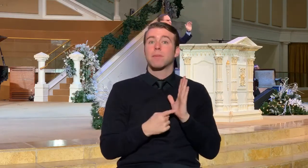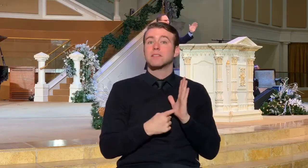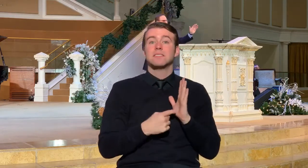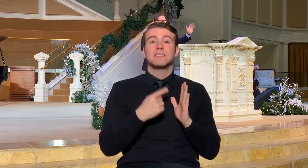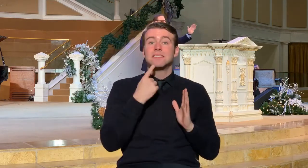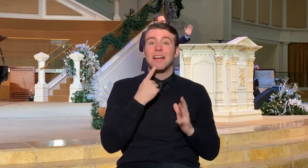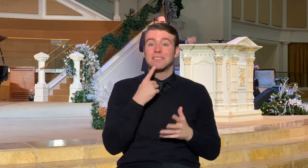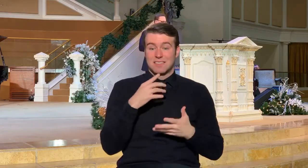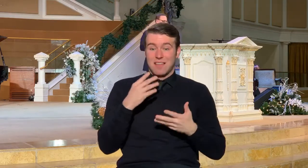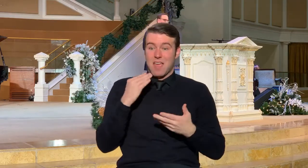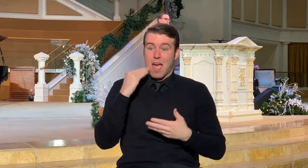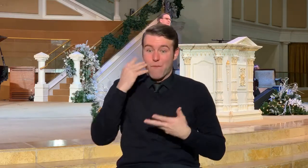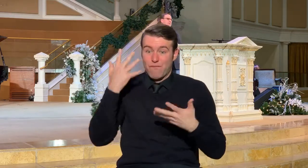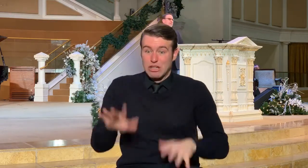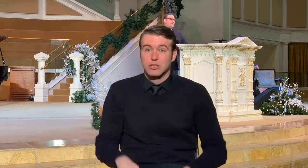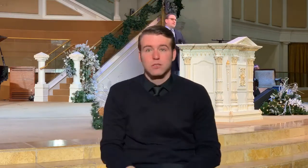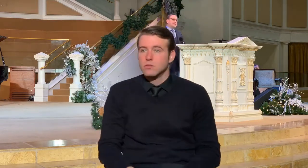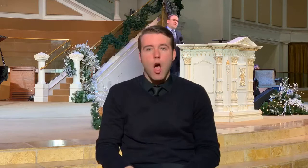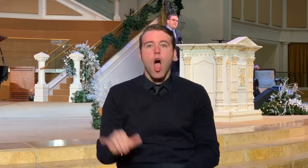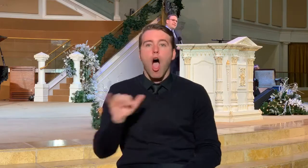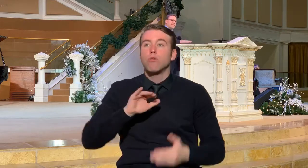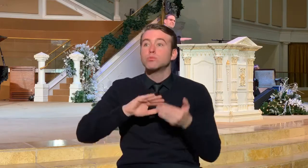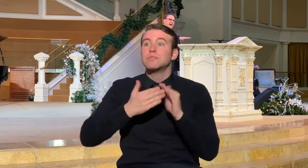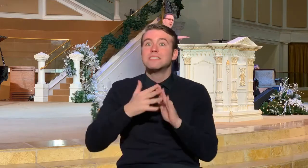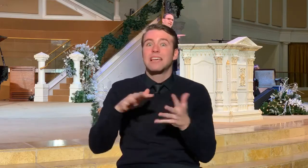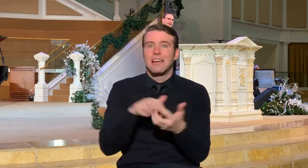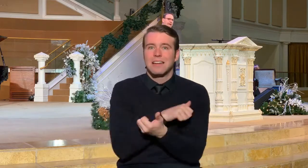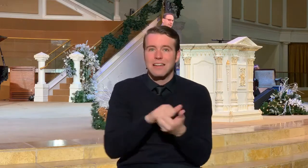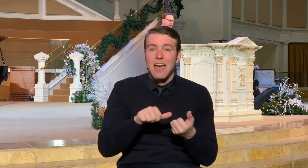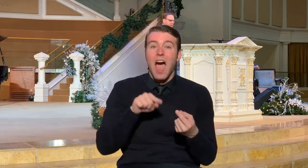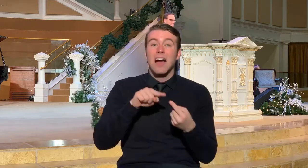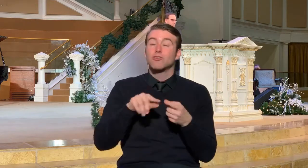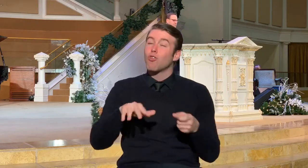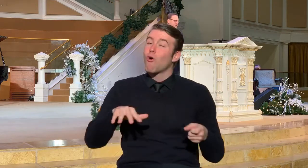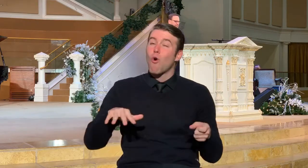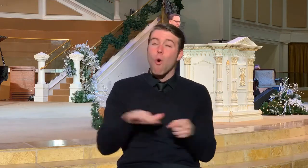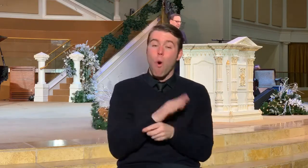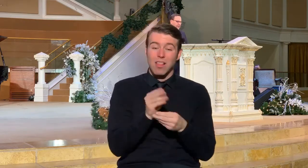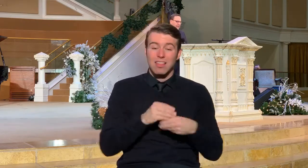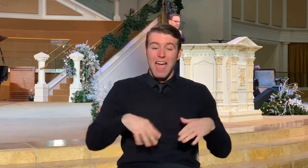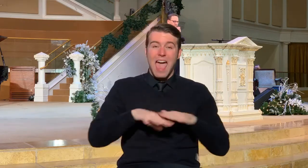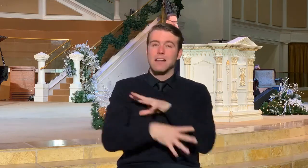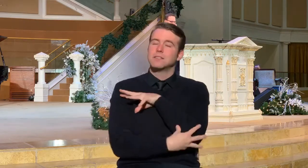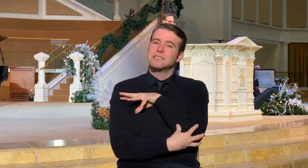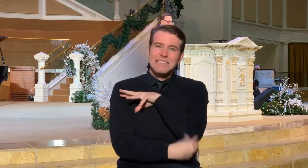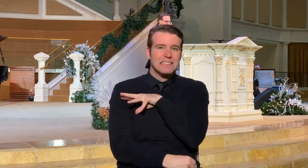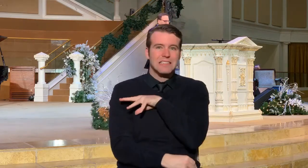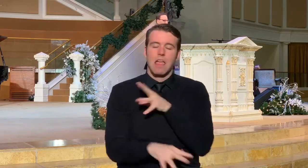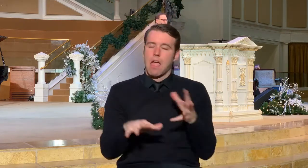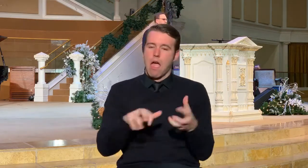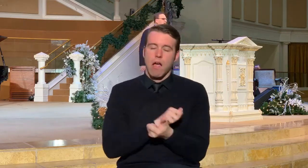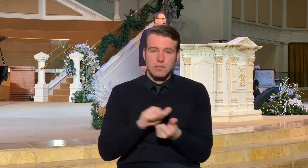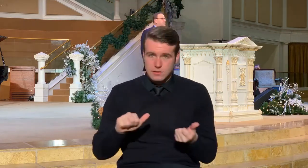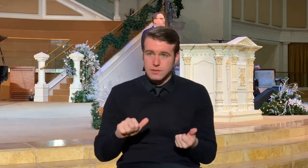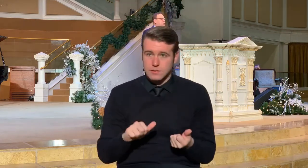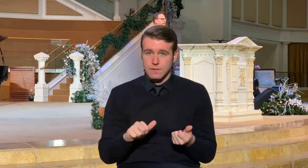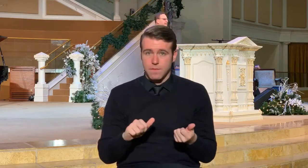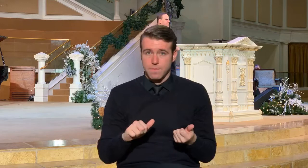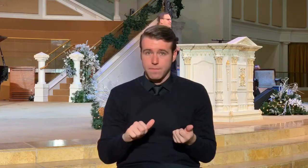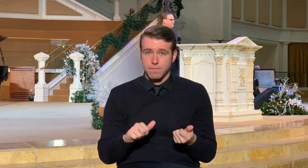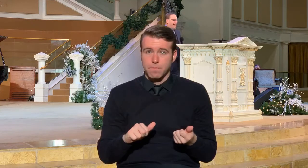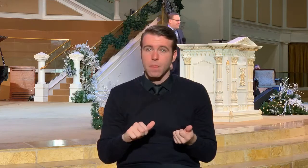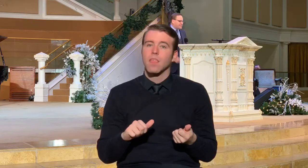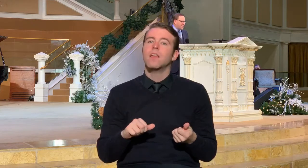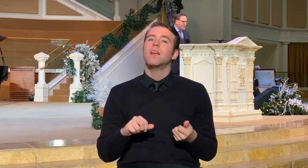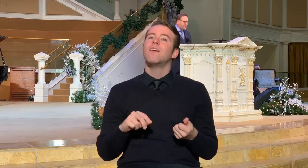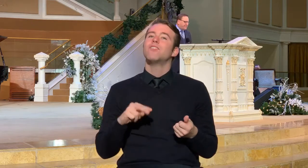He laid waste their cities until the entire land was desolate. Then in strange old